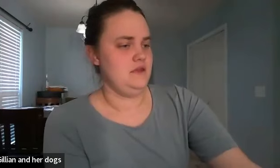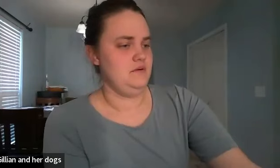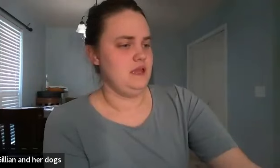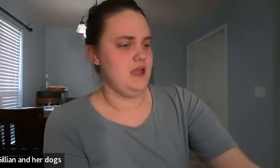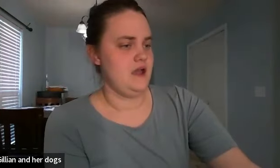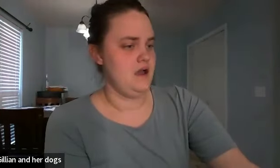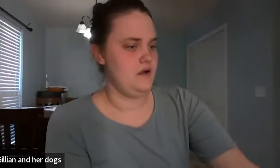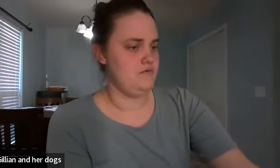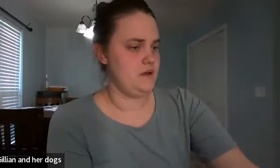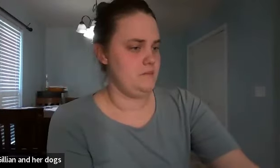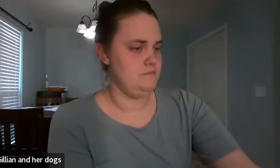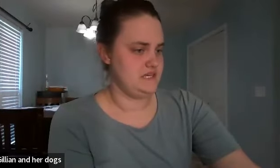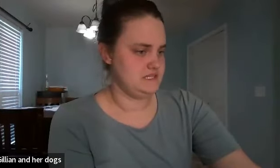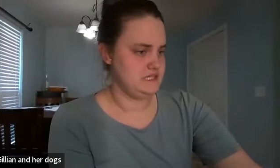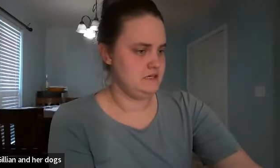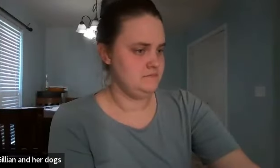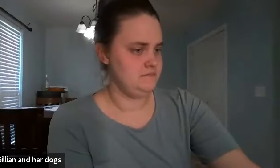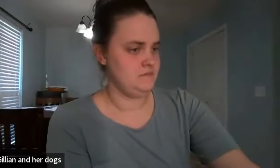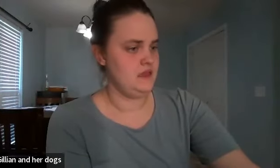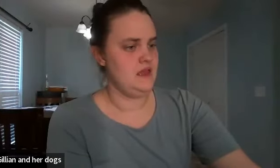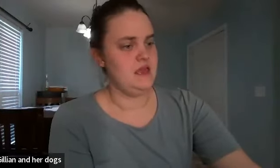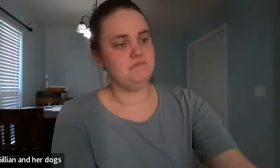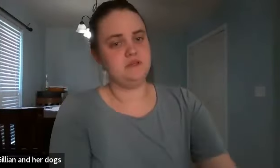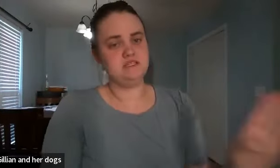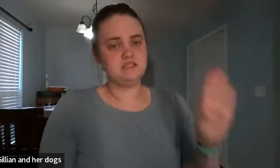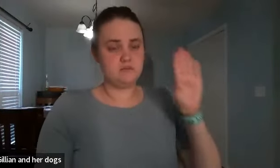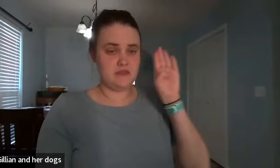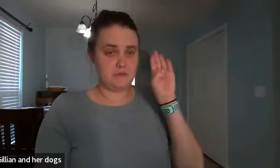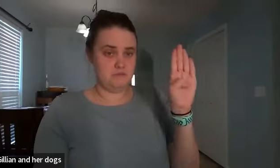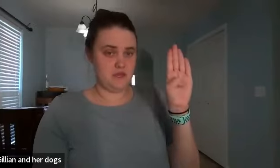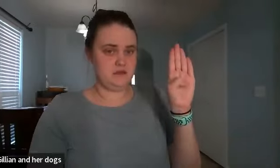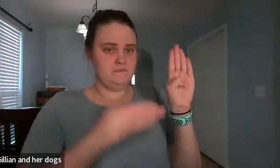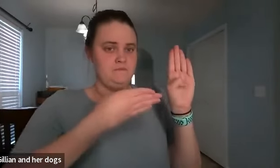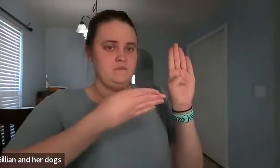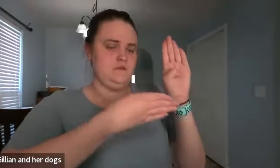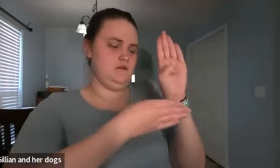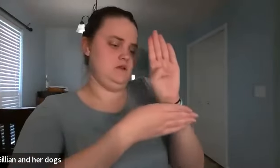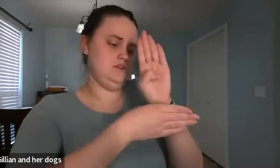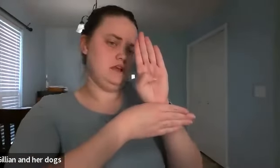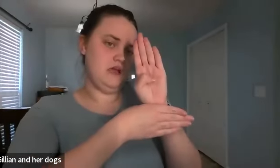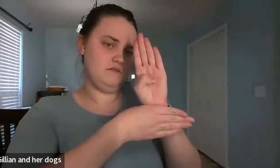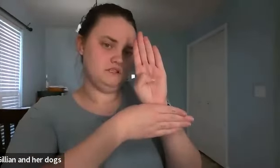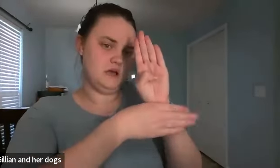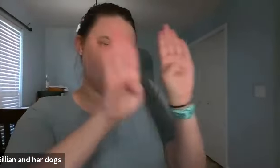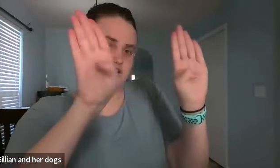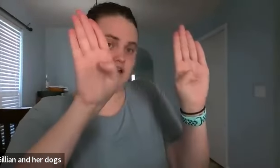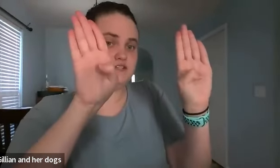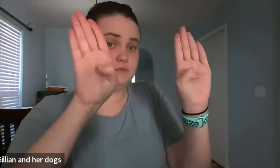Then we have busy. And busy is going to be that B, and you're going to have it on top of, so you're going to have 2